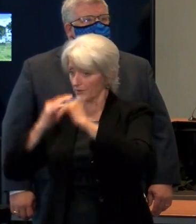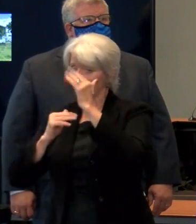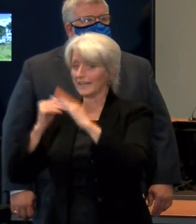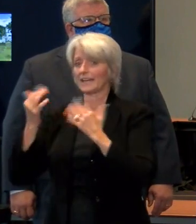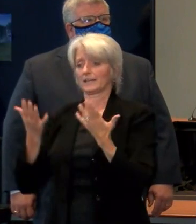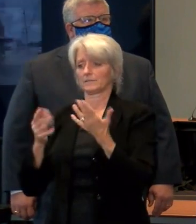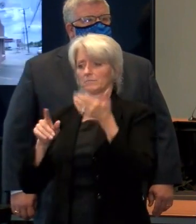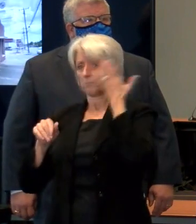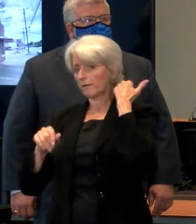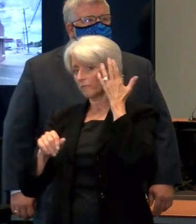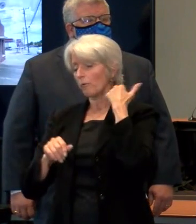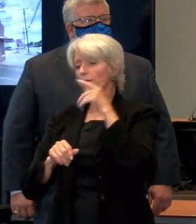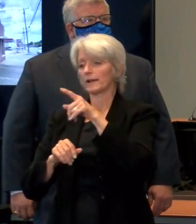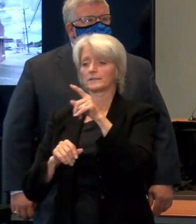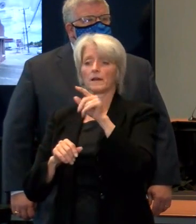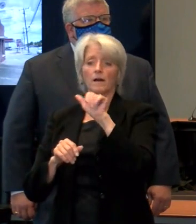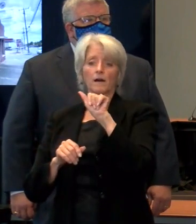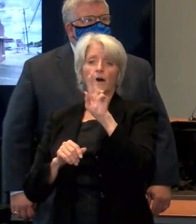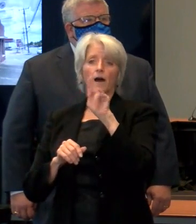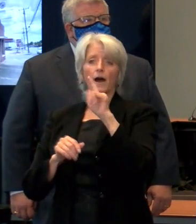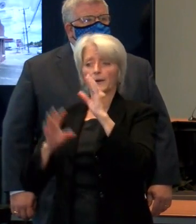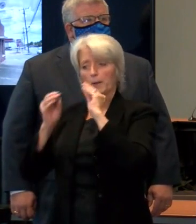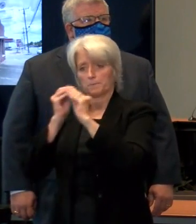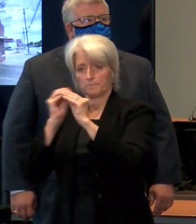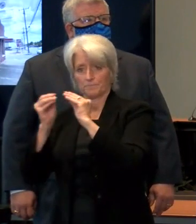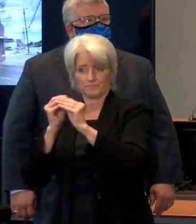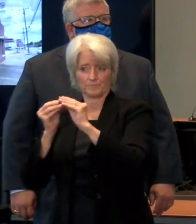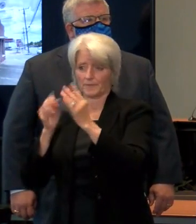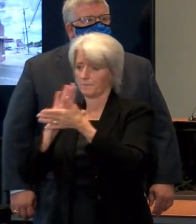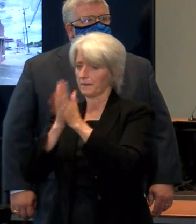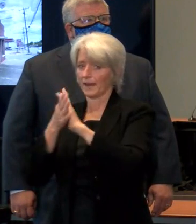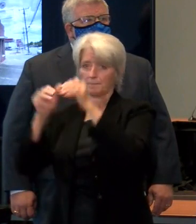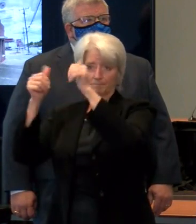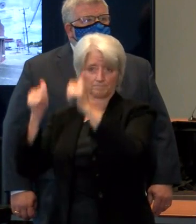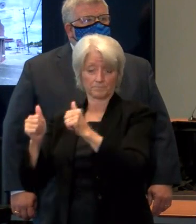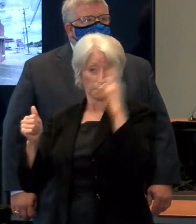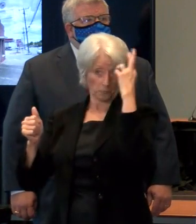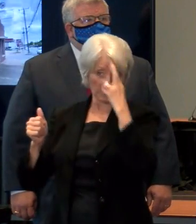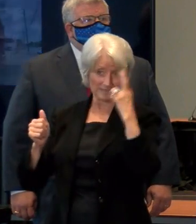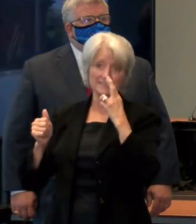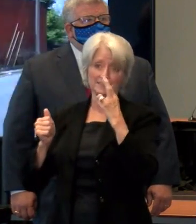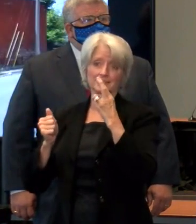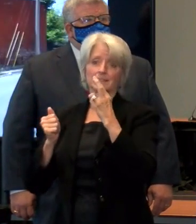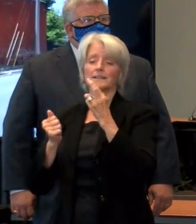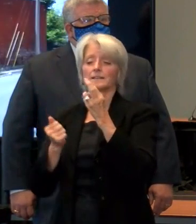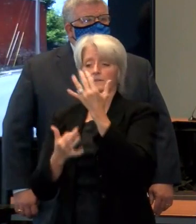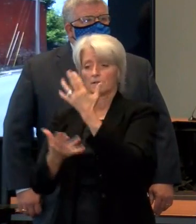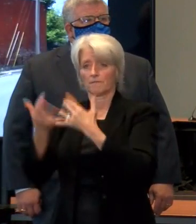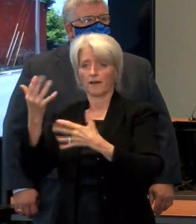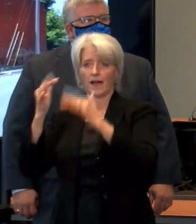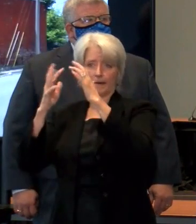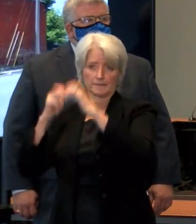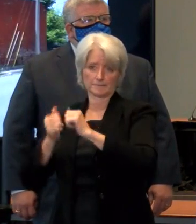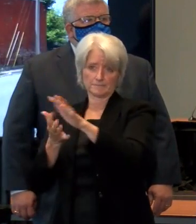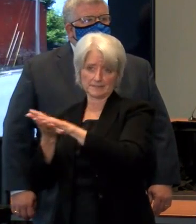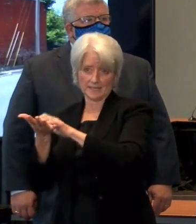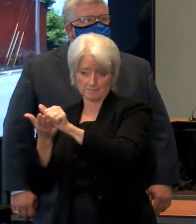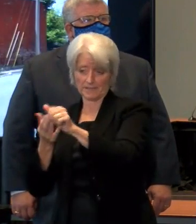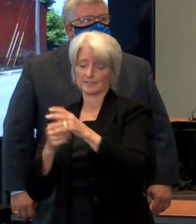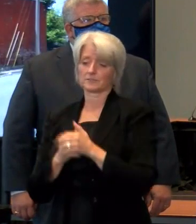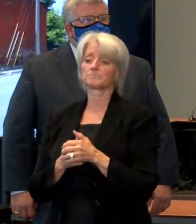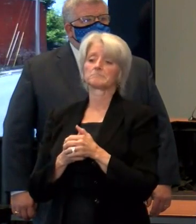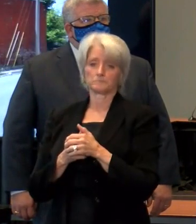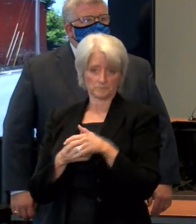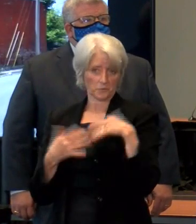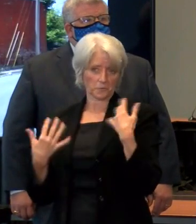repair place, body shop that had fallen into disrepair due to a fire damage. The fire inside the building took care of